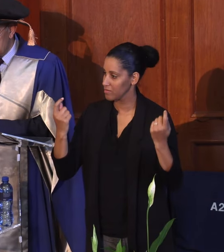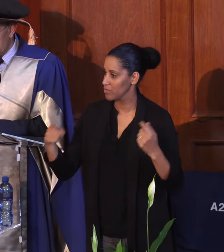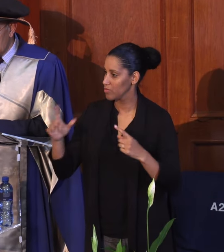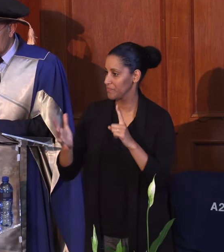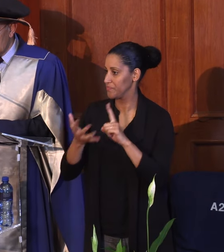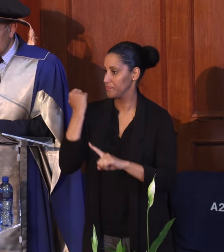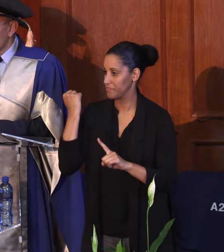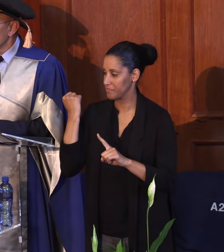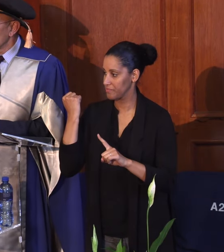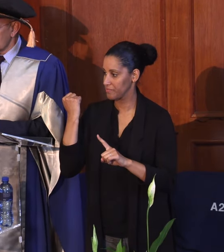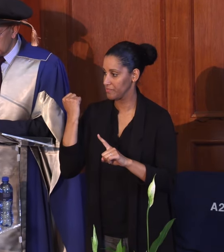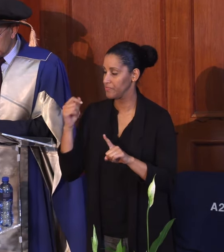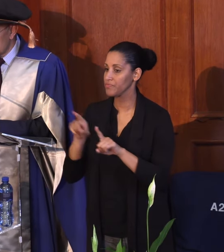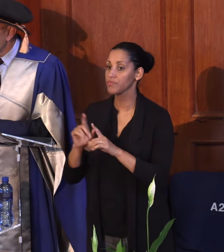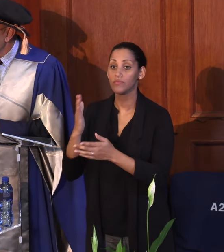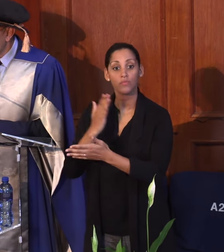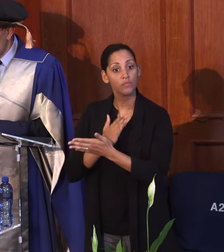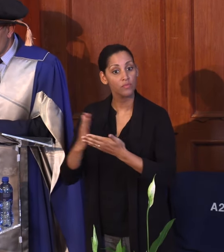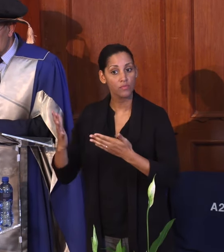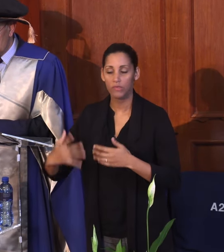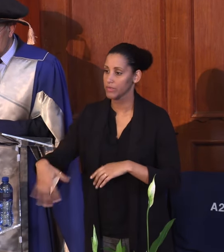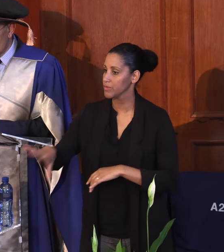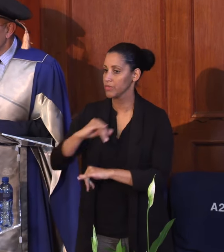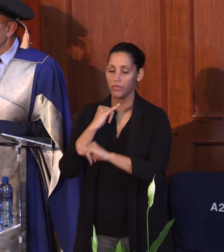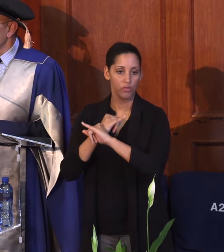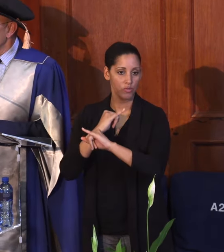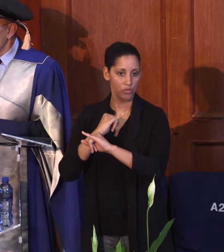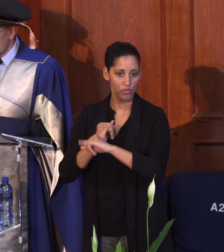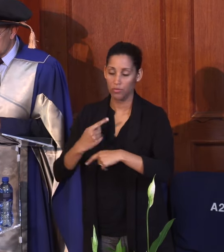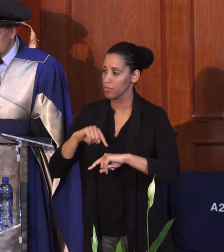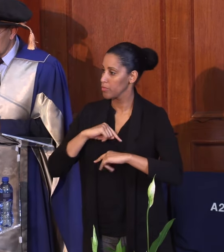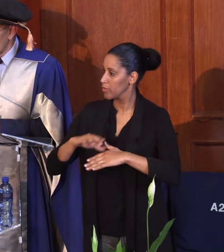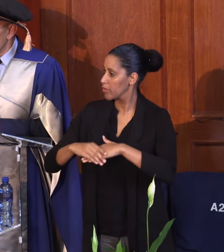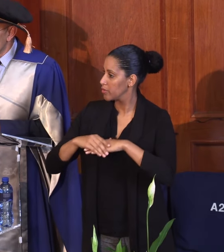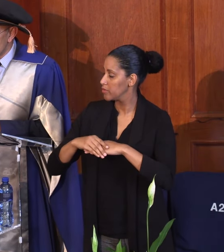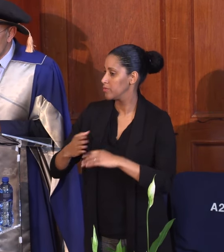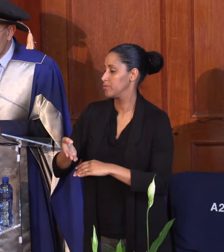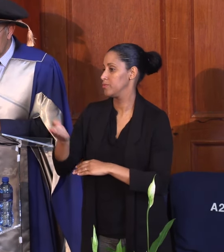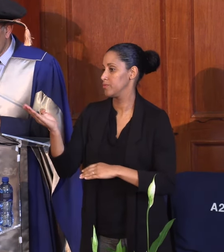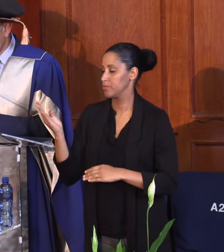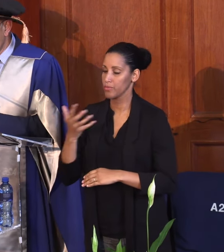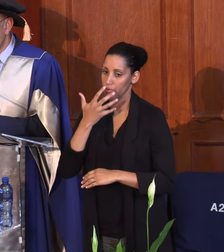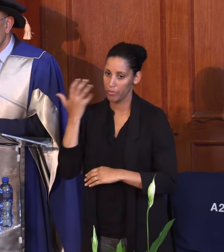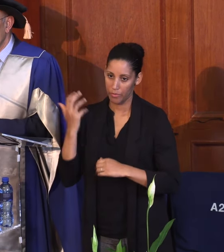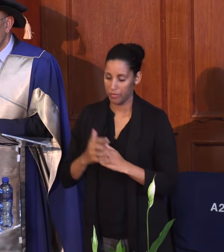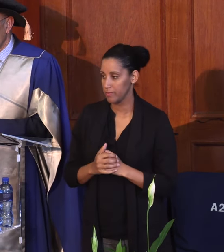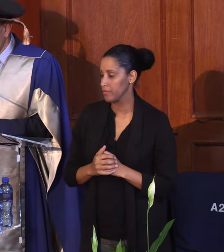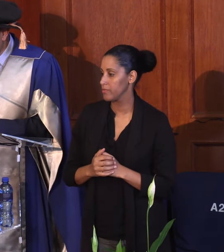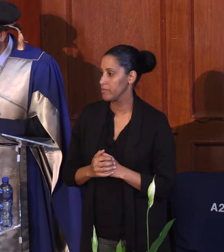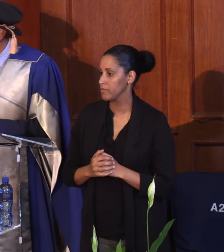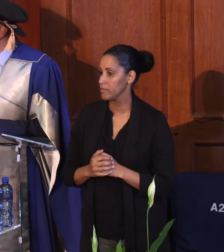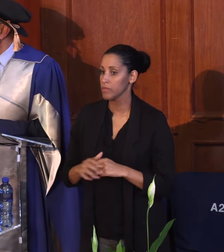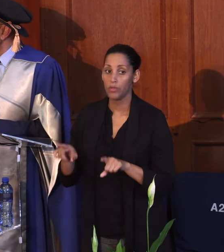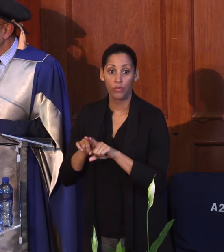graduates. And on behalf of the entire institution, I congratulate you most warmly. I